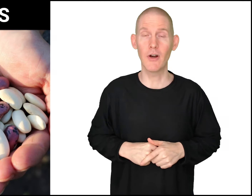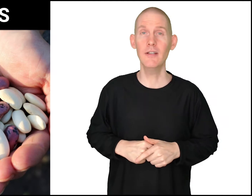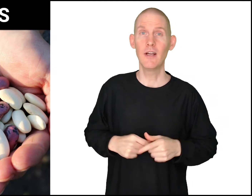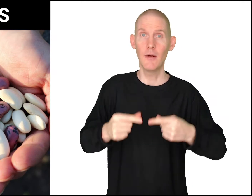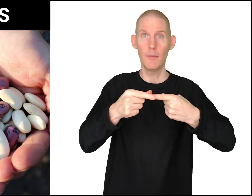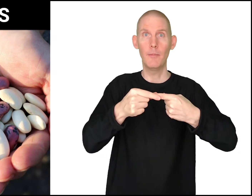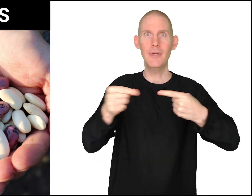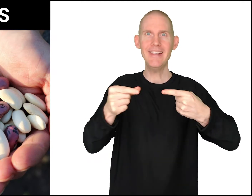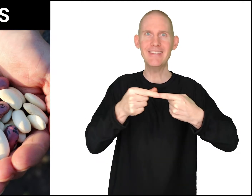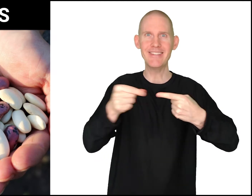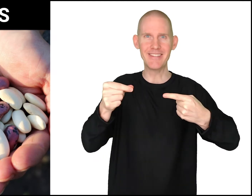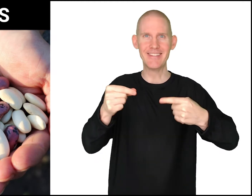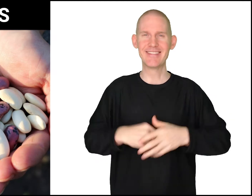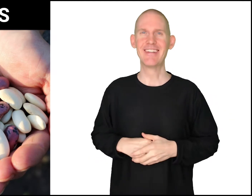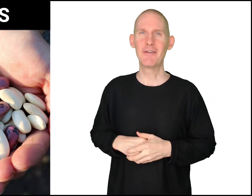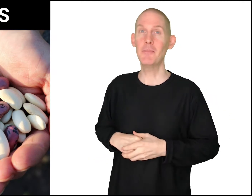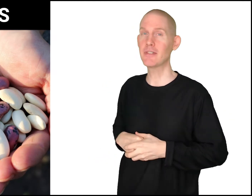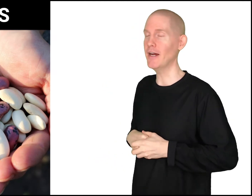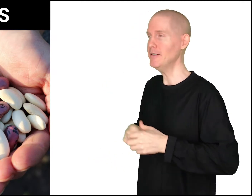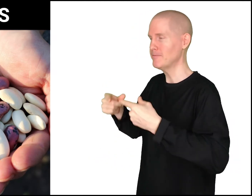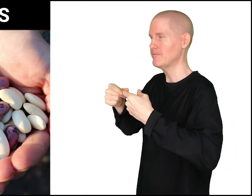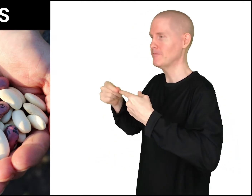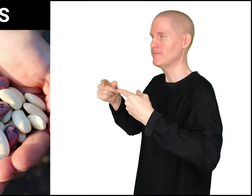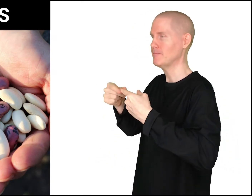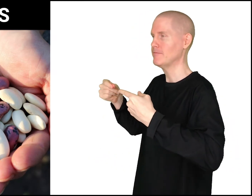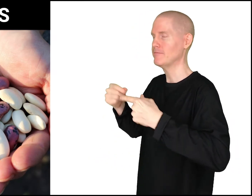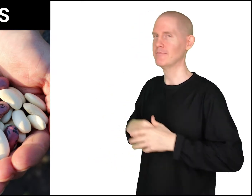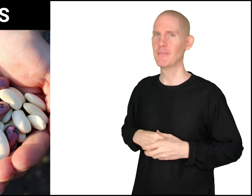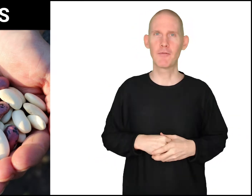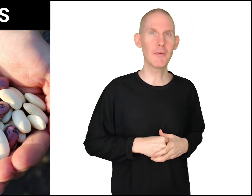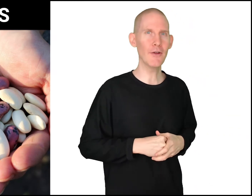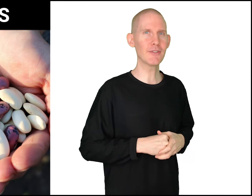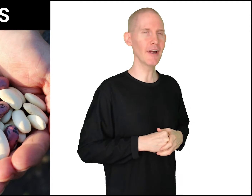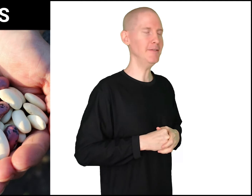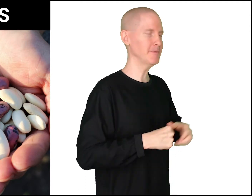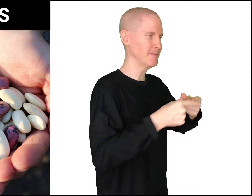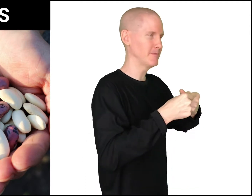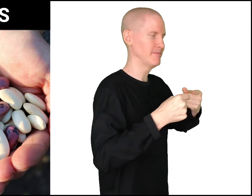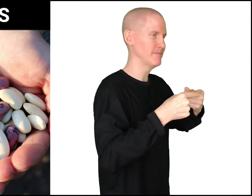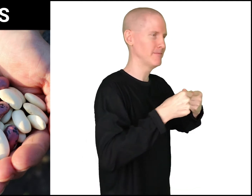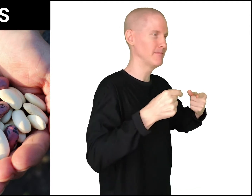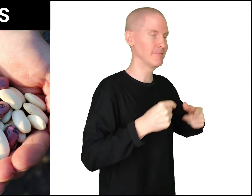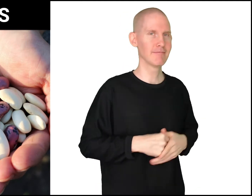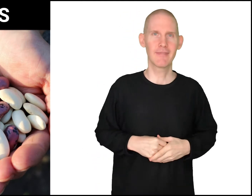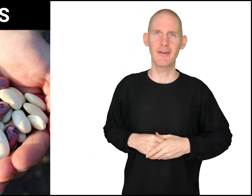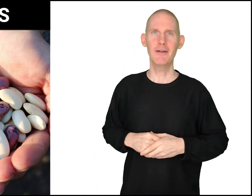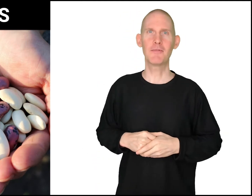right, beans. From the side. From the other side. All right, from the